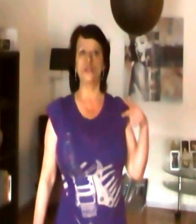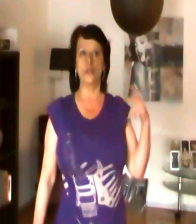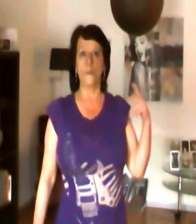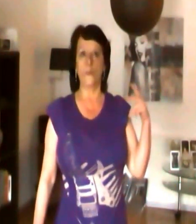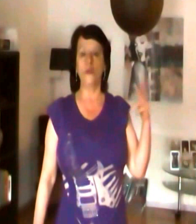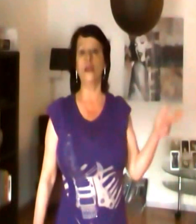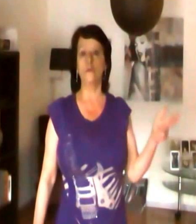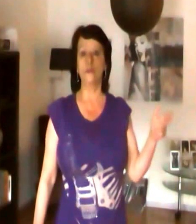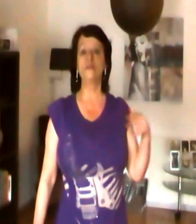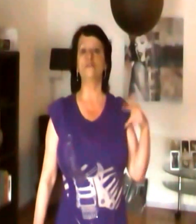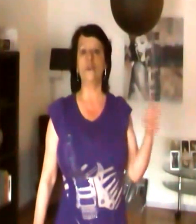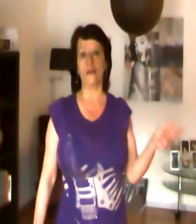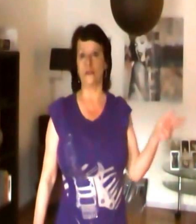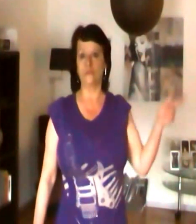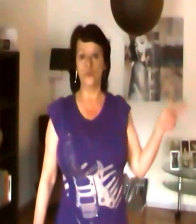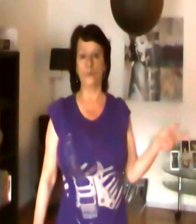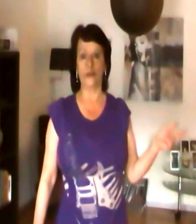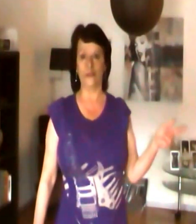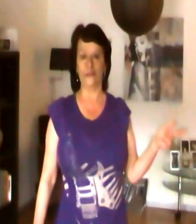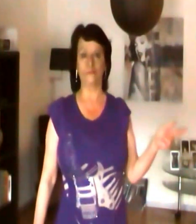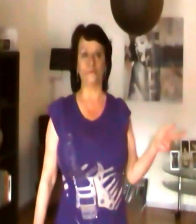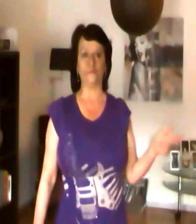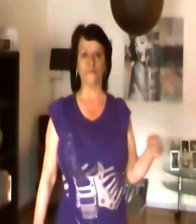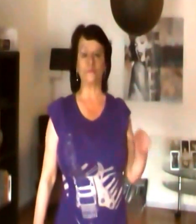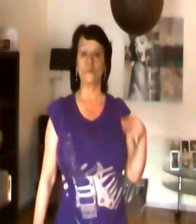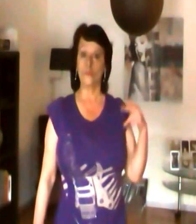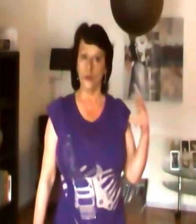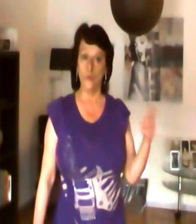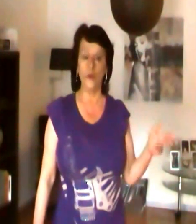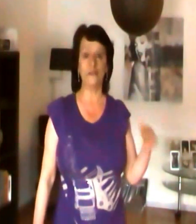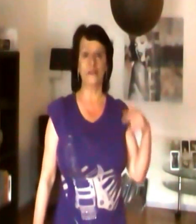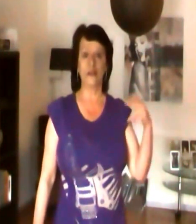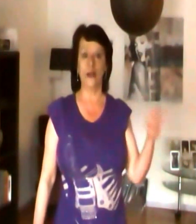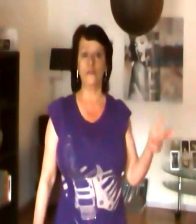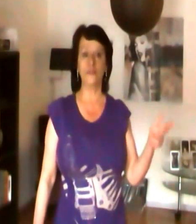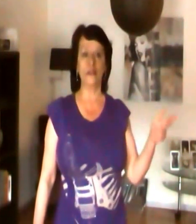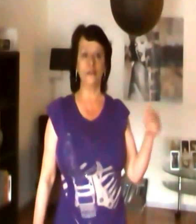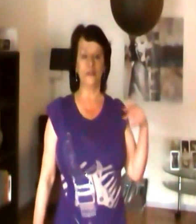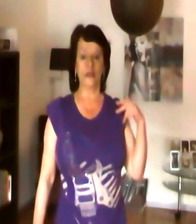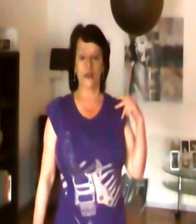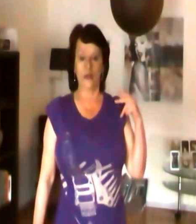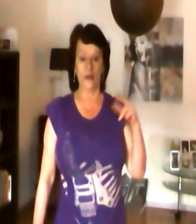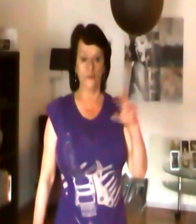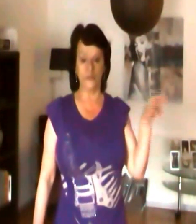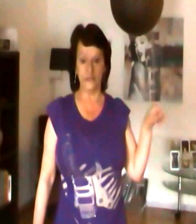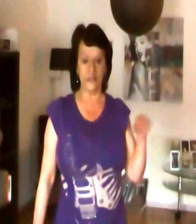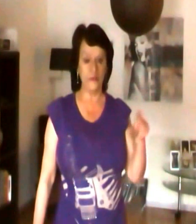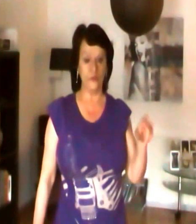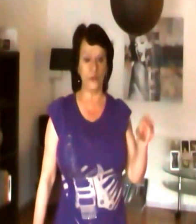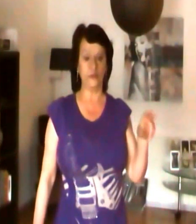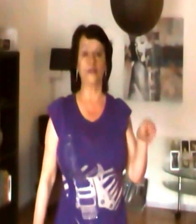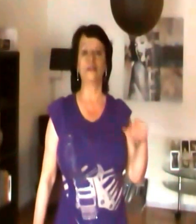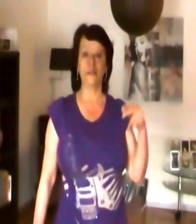which enables the fire to burn. But after that, after discovering